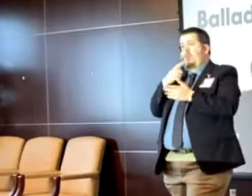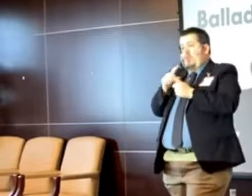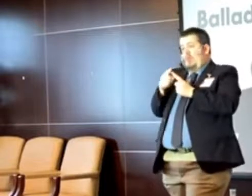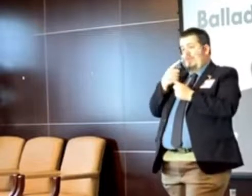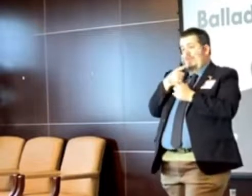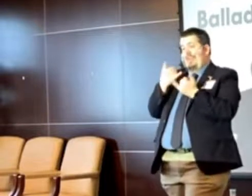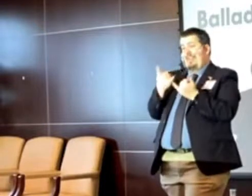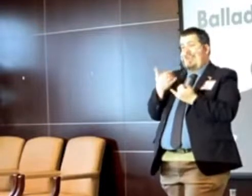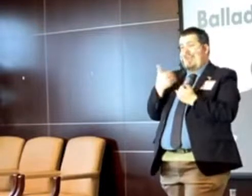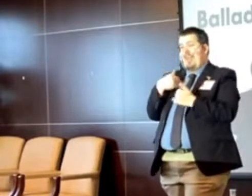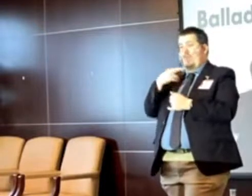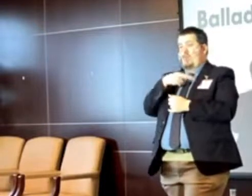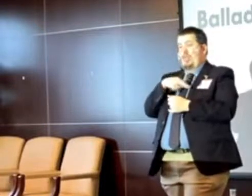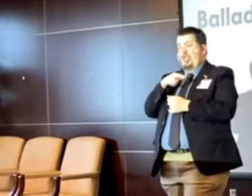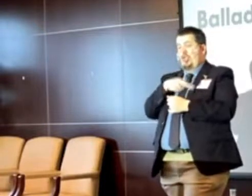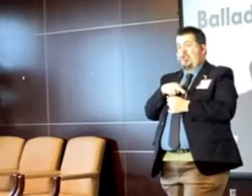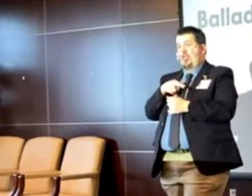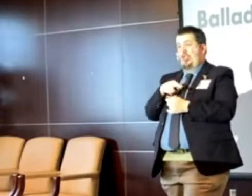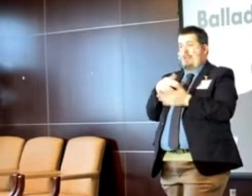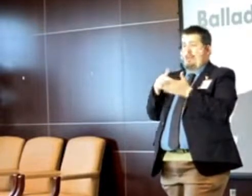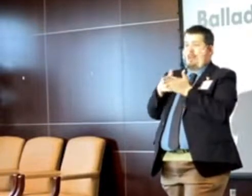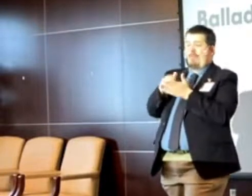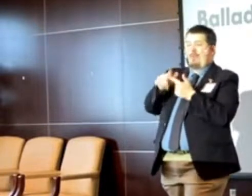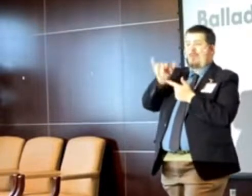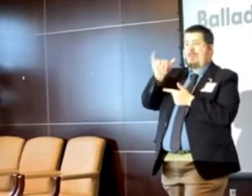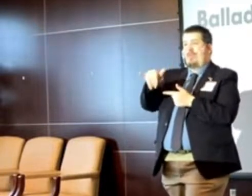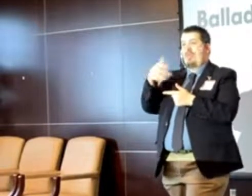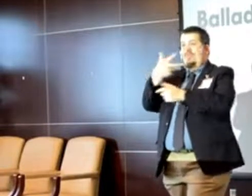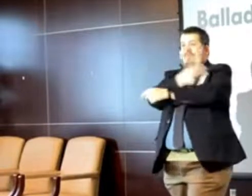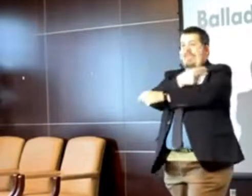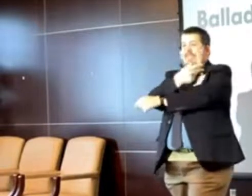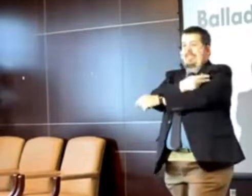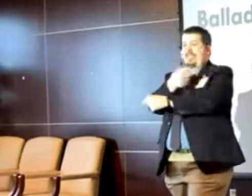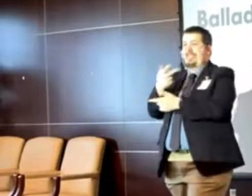I have a religious opposition to this vaccine,